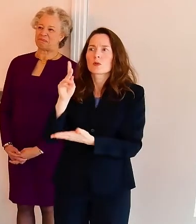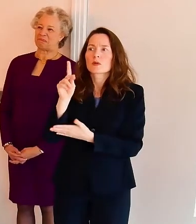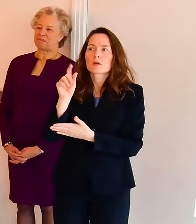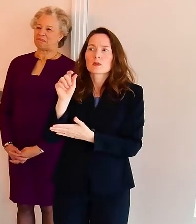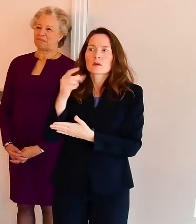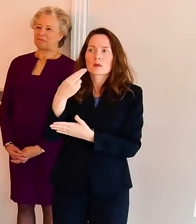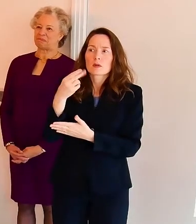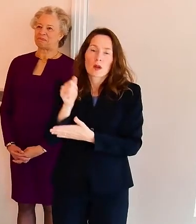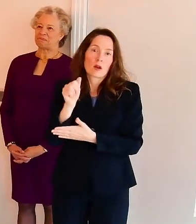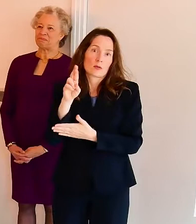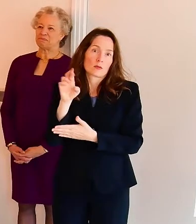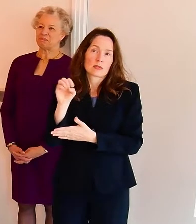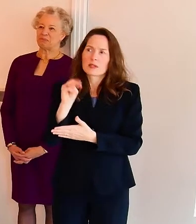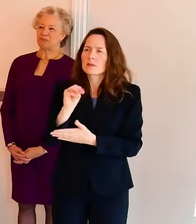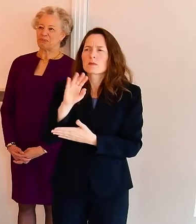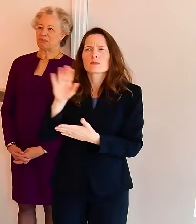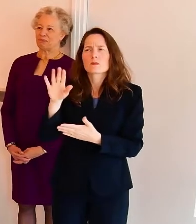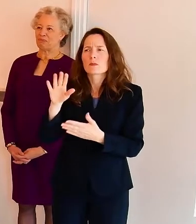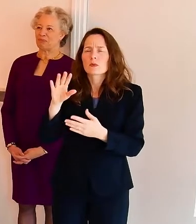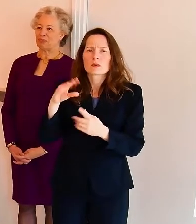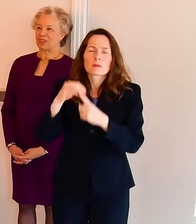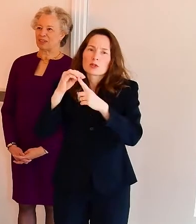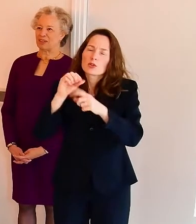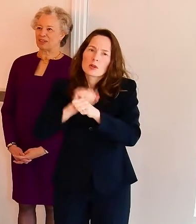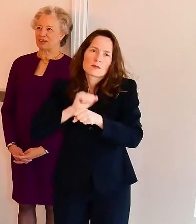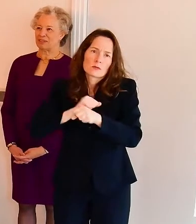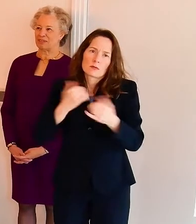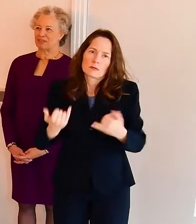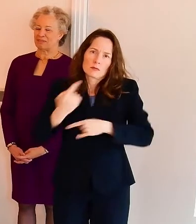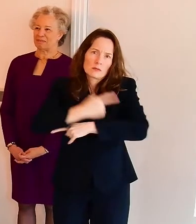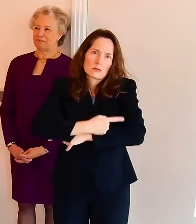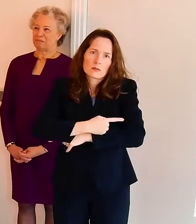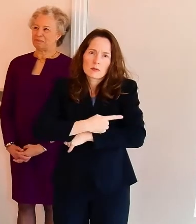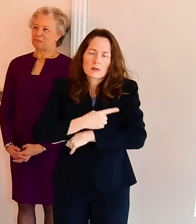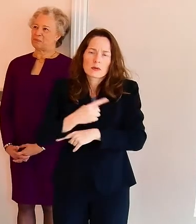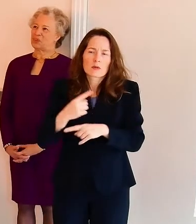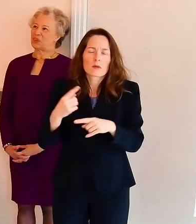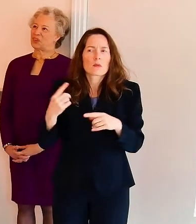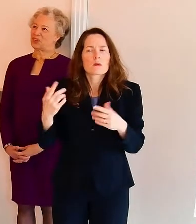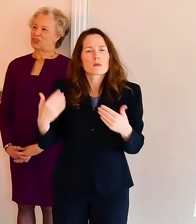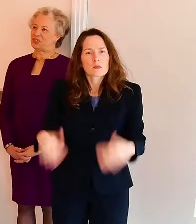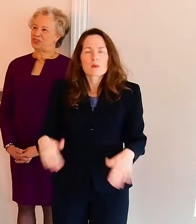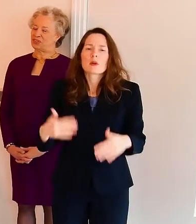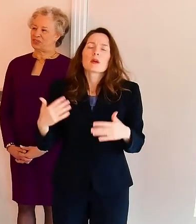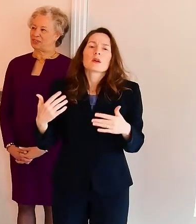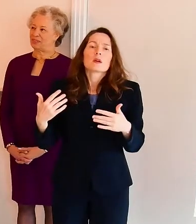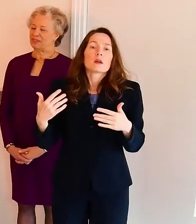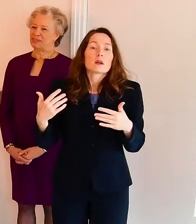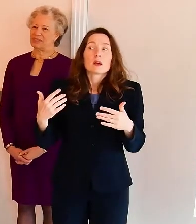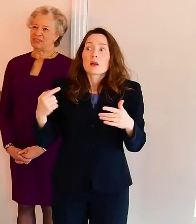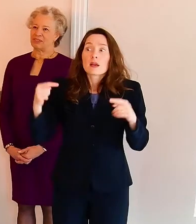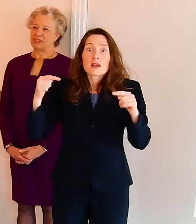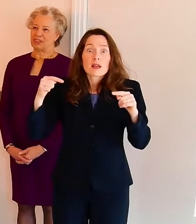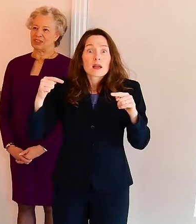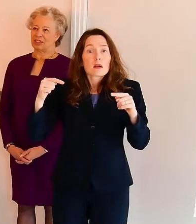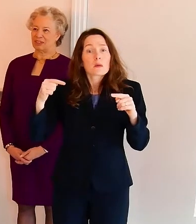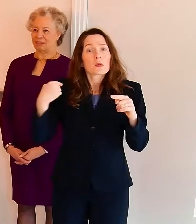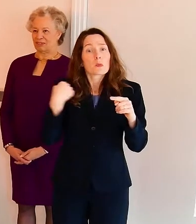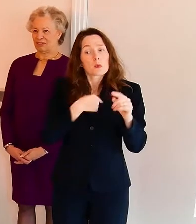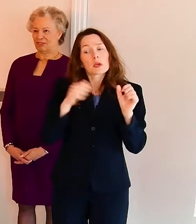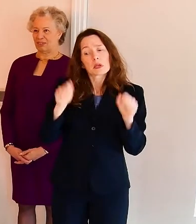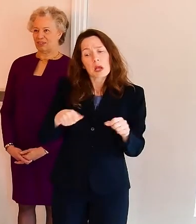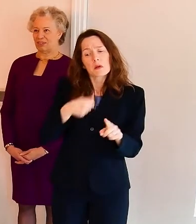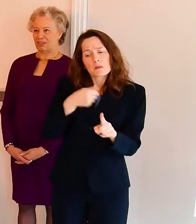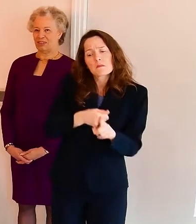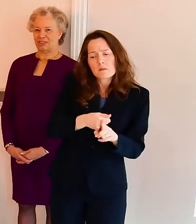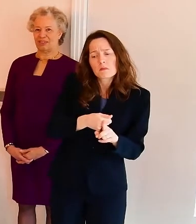today. This effort would not be nearly as impactful without your support and your vision and your